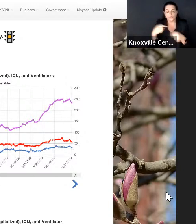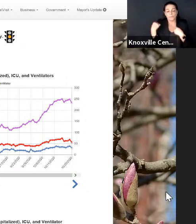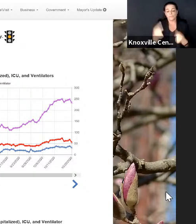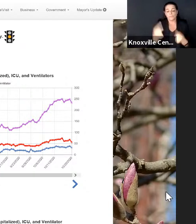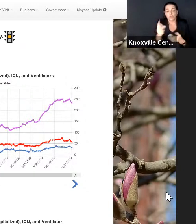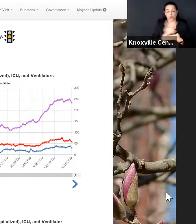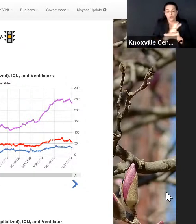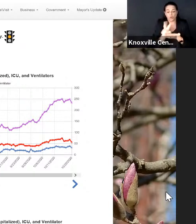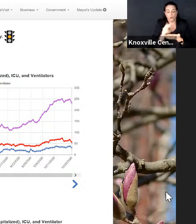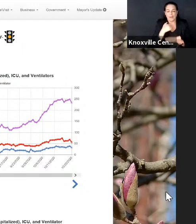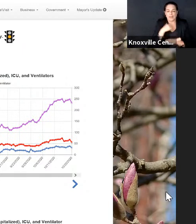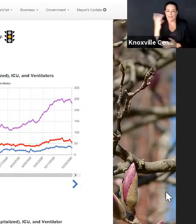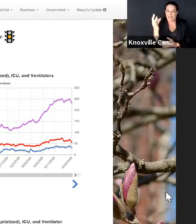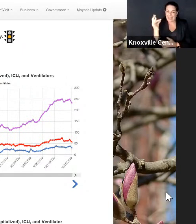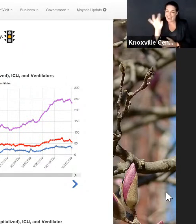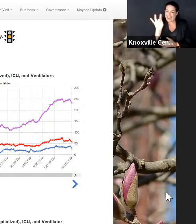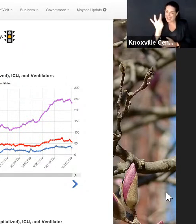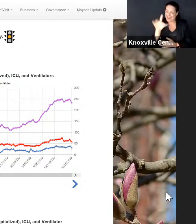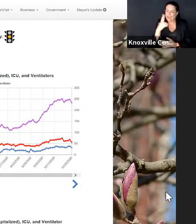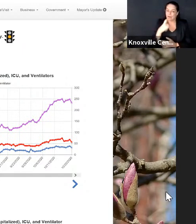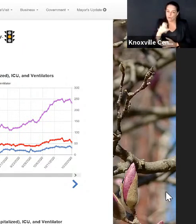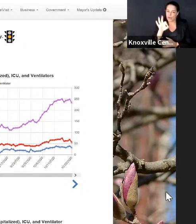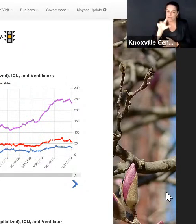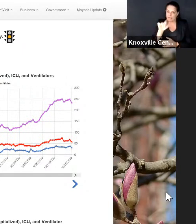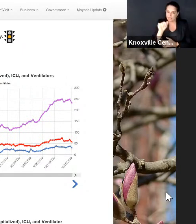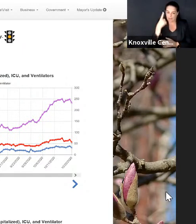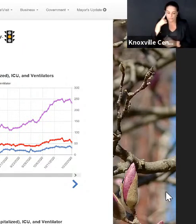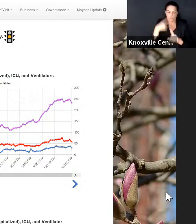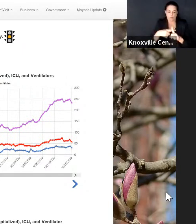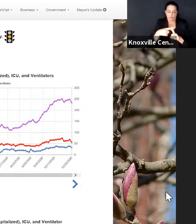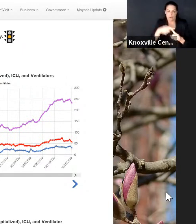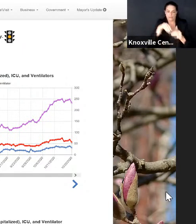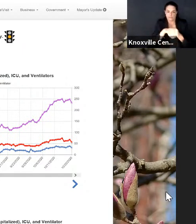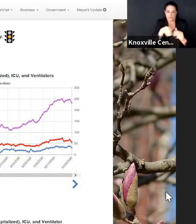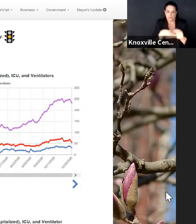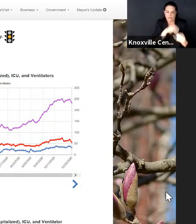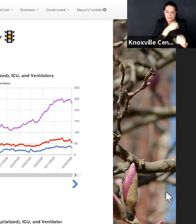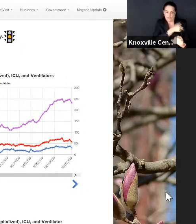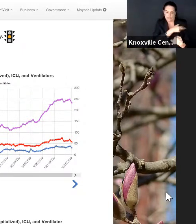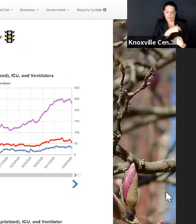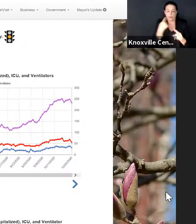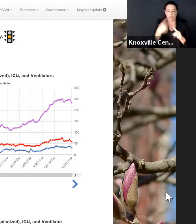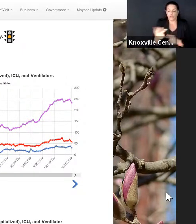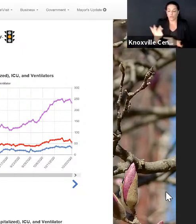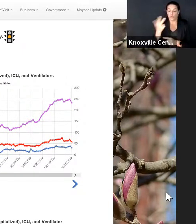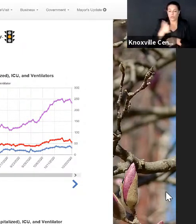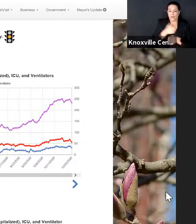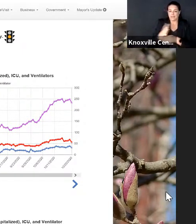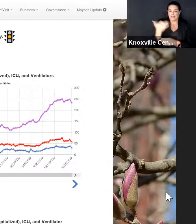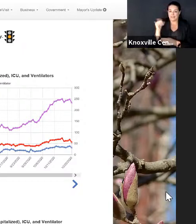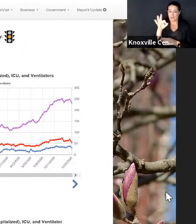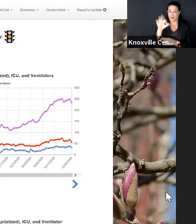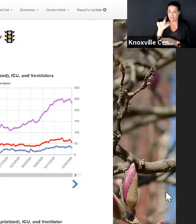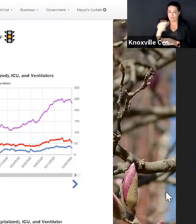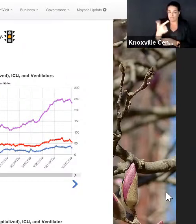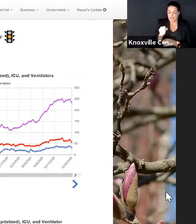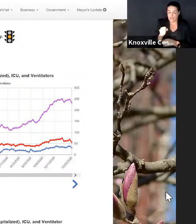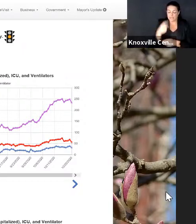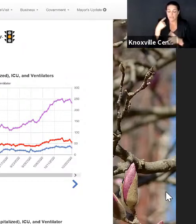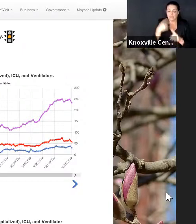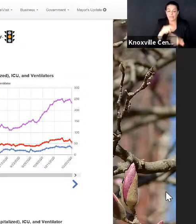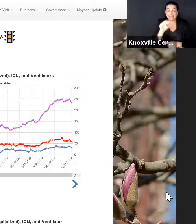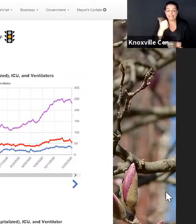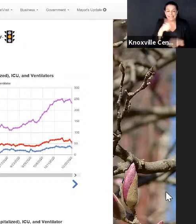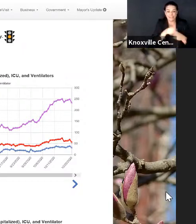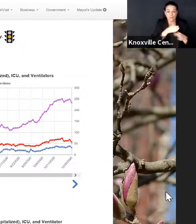days, there were 8 consecutive red flags for positive inpatients, followed by 3 consecutive yellow flags. Additionally, there were 10 consecutive